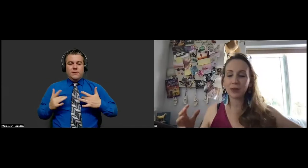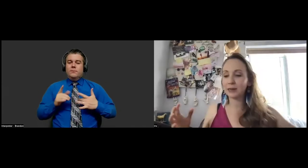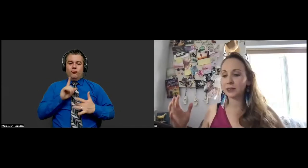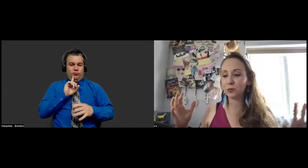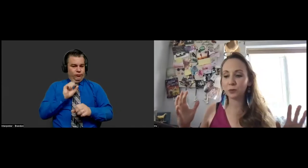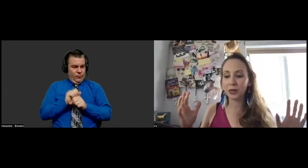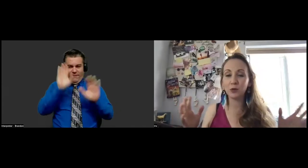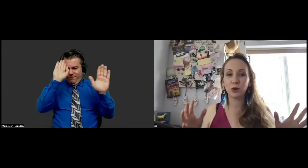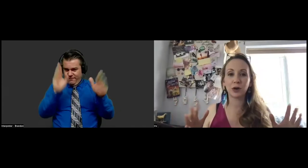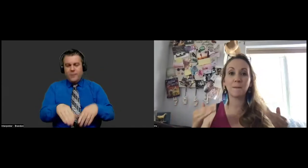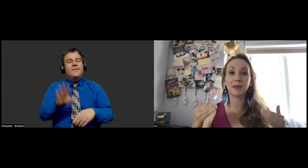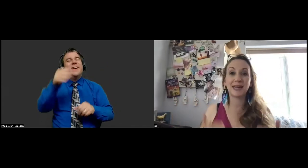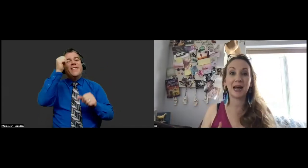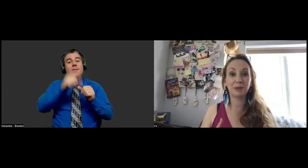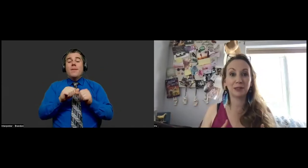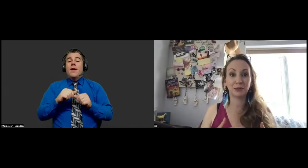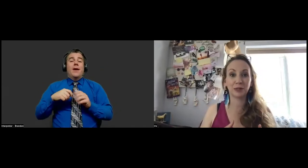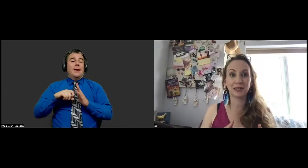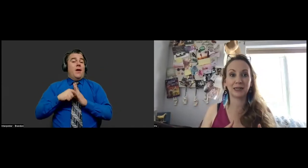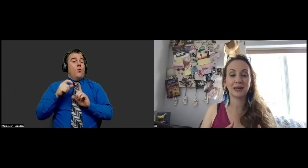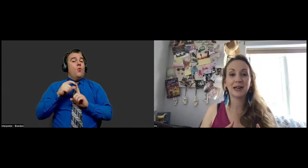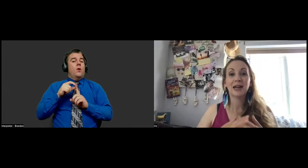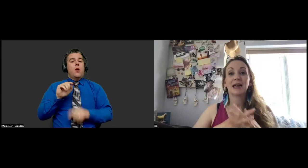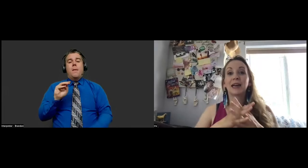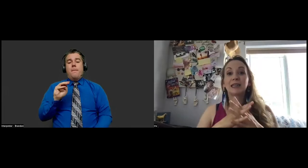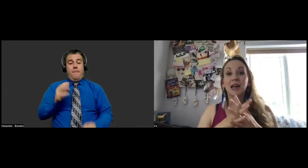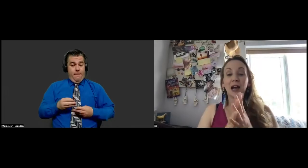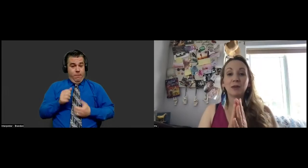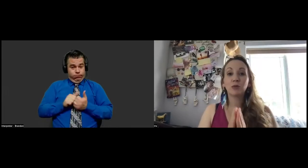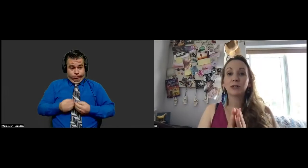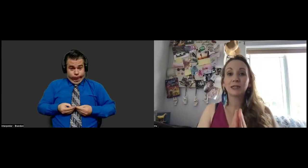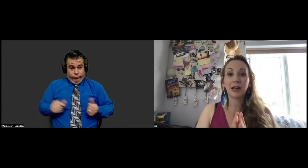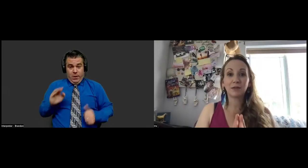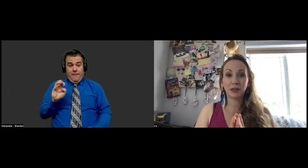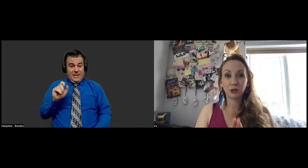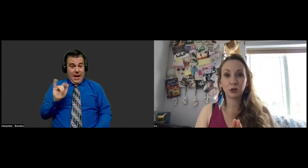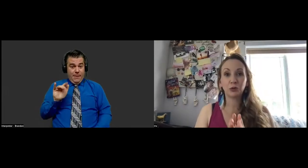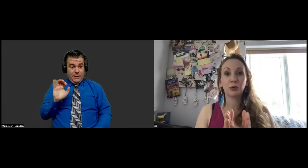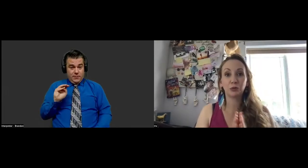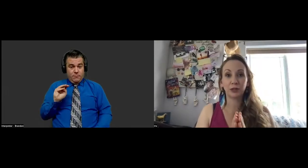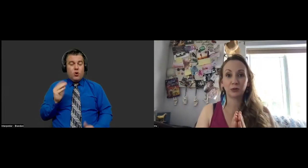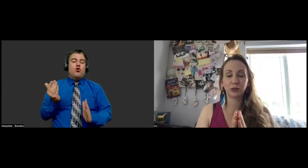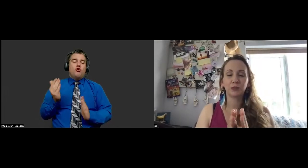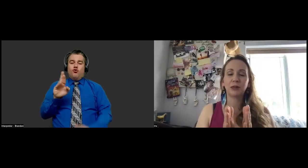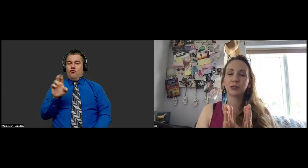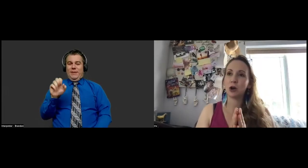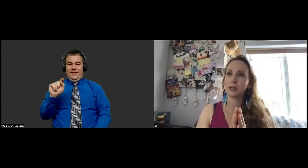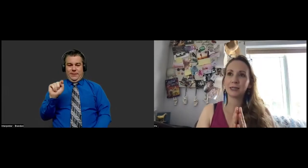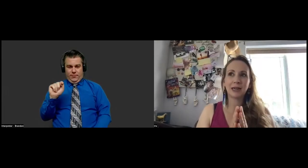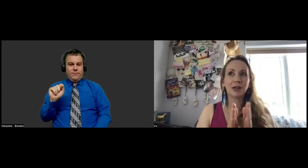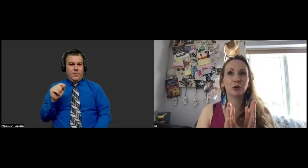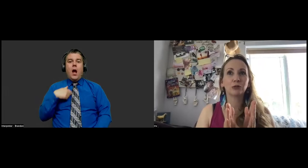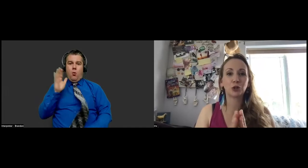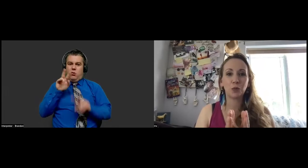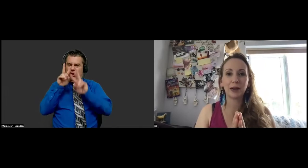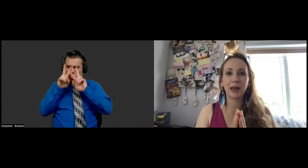Remember that keyword, metabolism reset. And guys, I am going to dive into the resources because